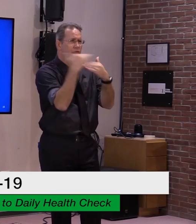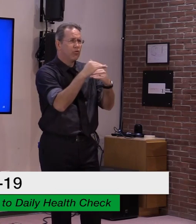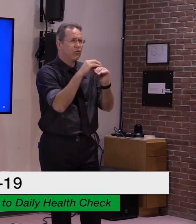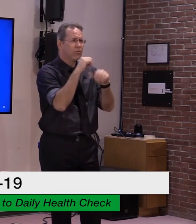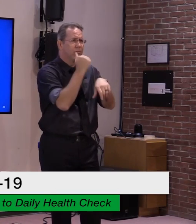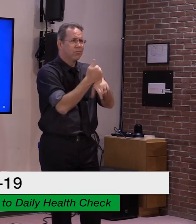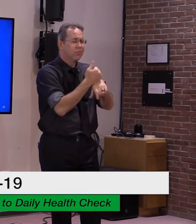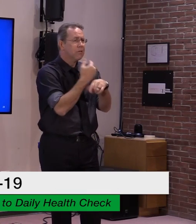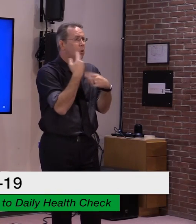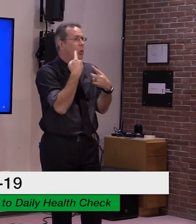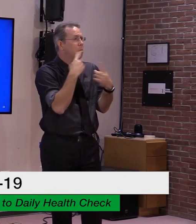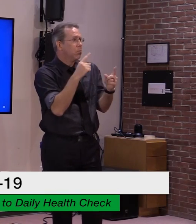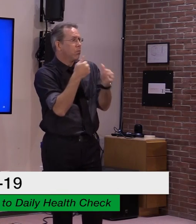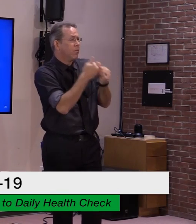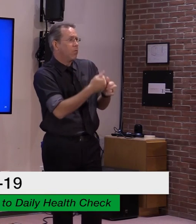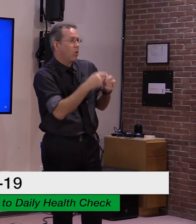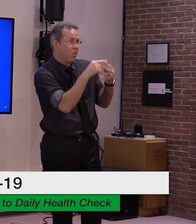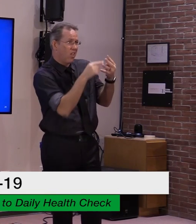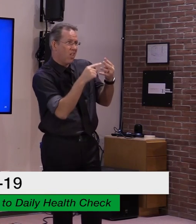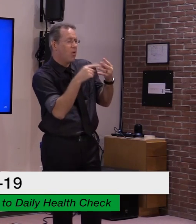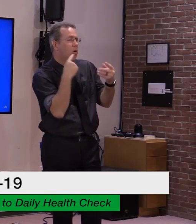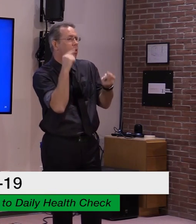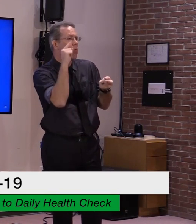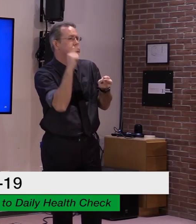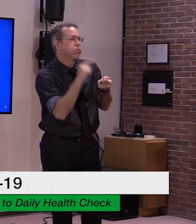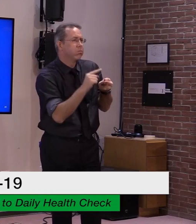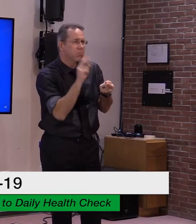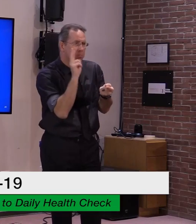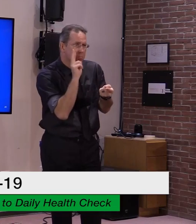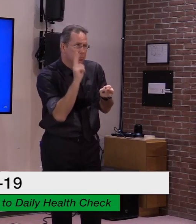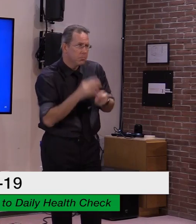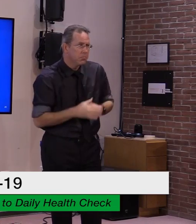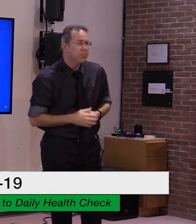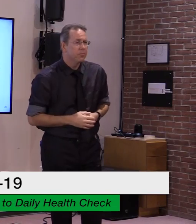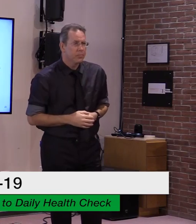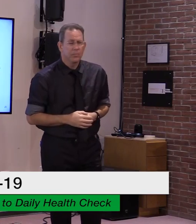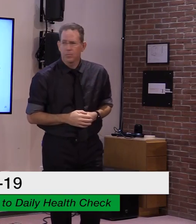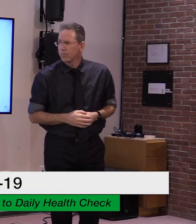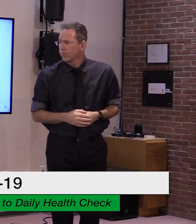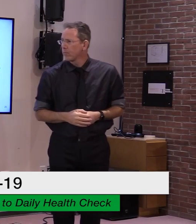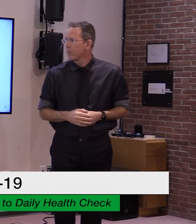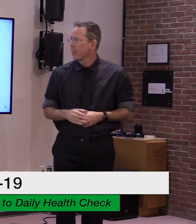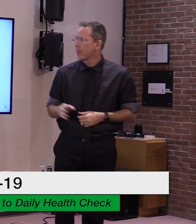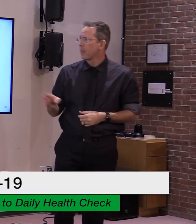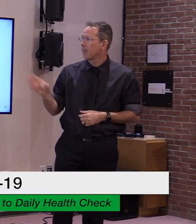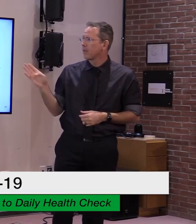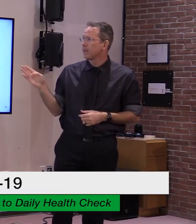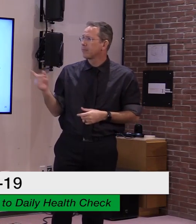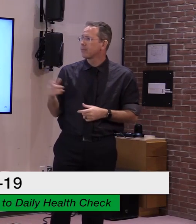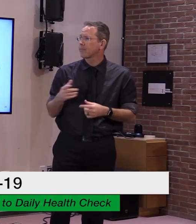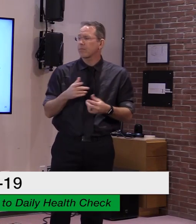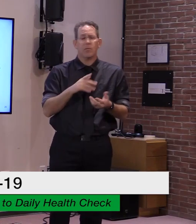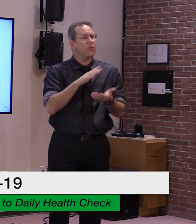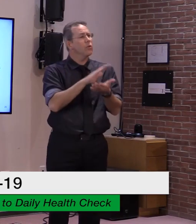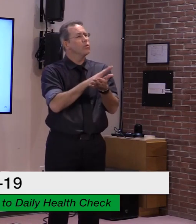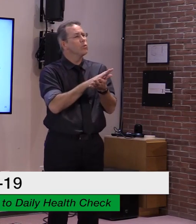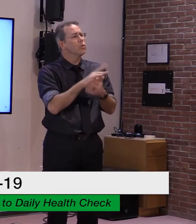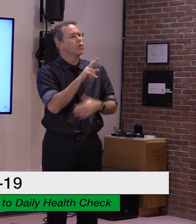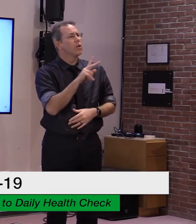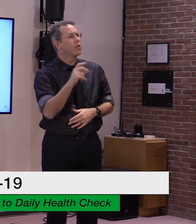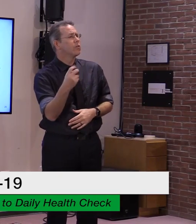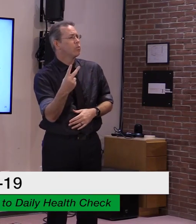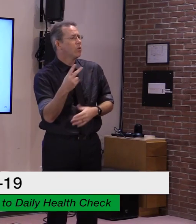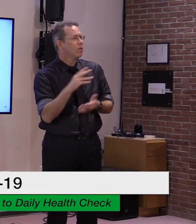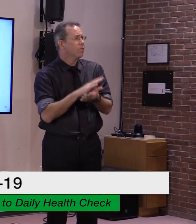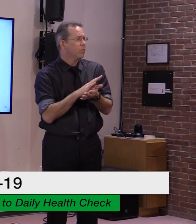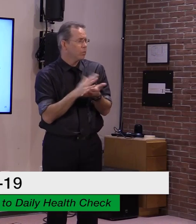reporting on next week and just to go through some quick updates about k-12 higher ed and then long-term care facilities